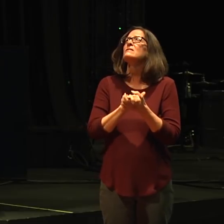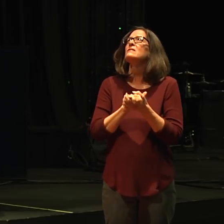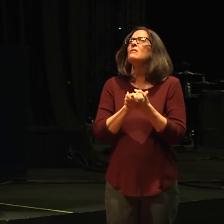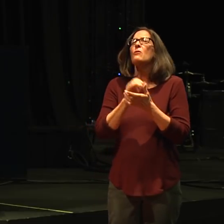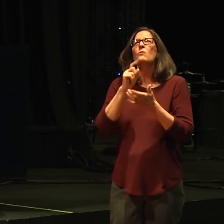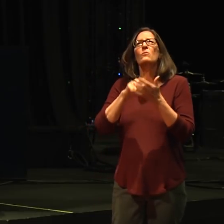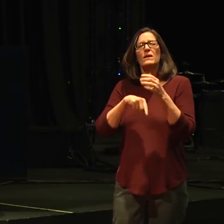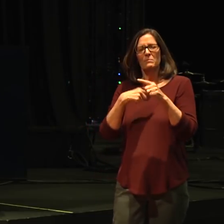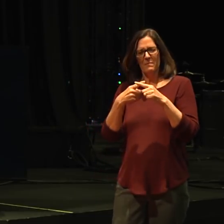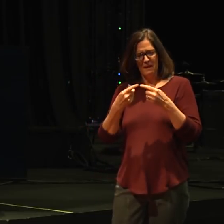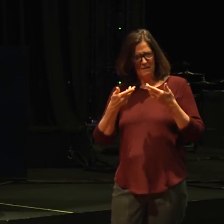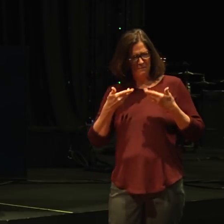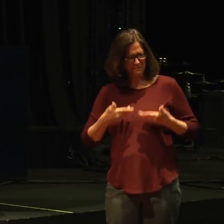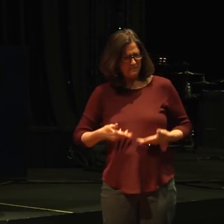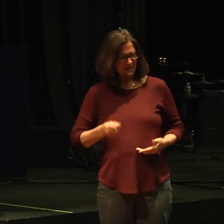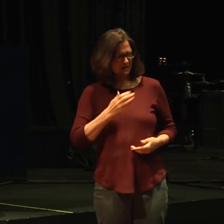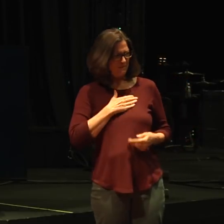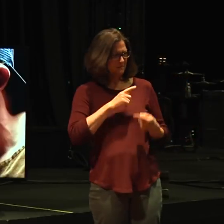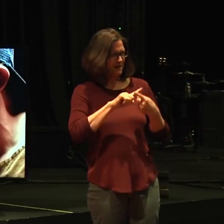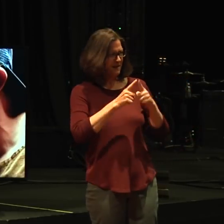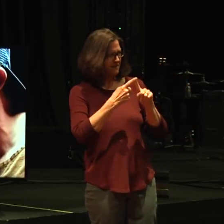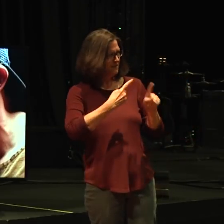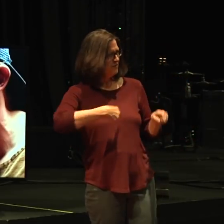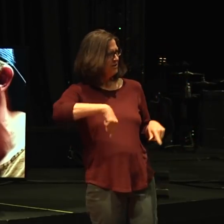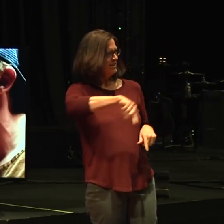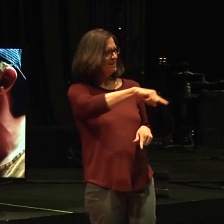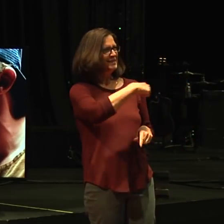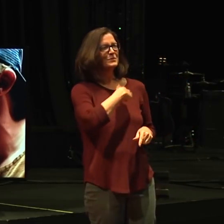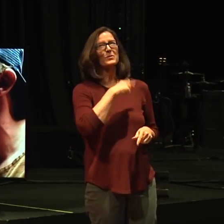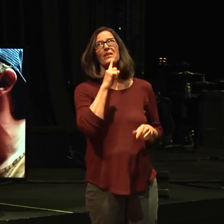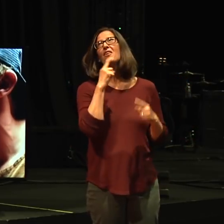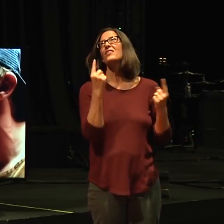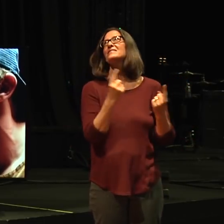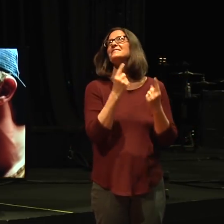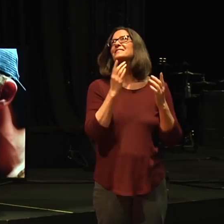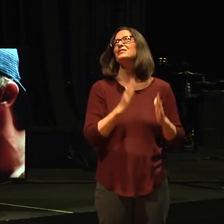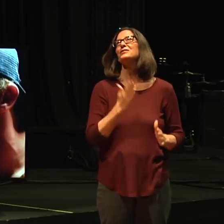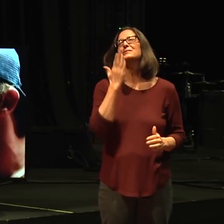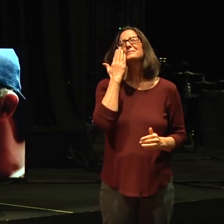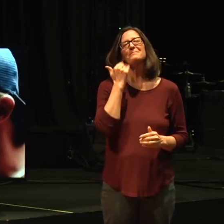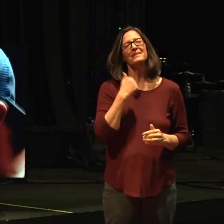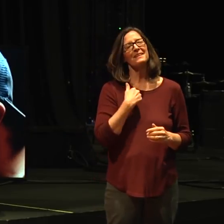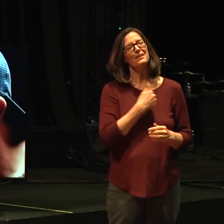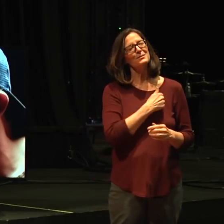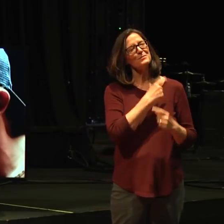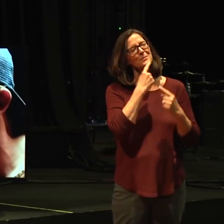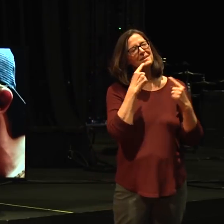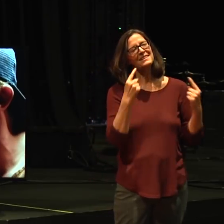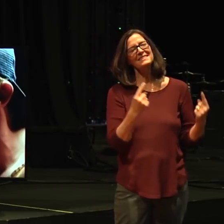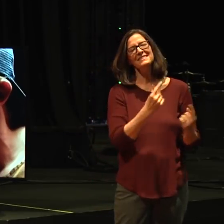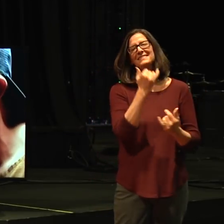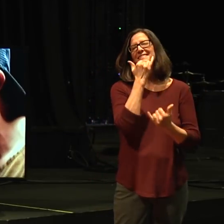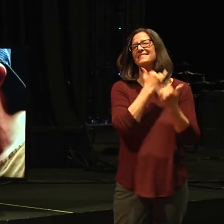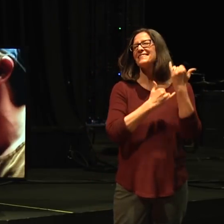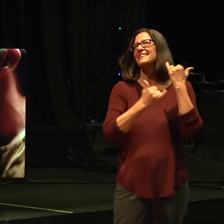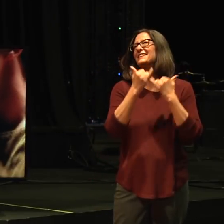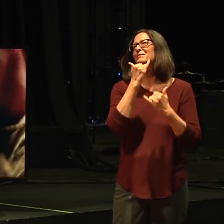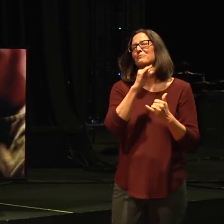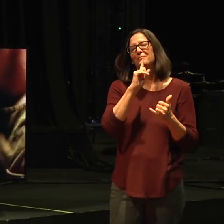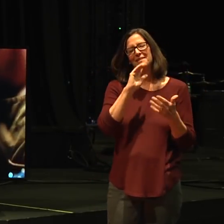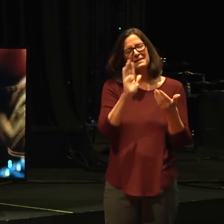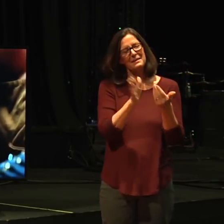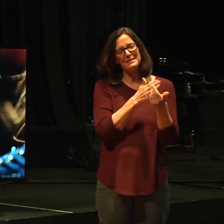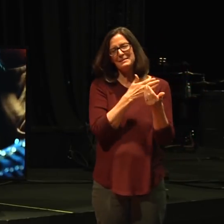And what about me and all my friends? Are we all sinners 'cause we sin? Does it even matter in the